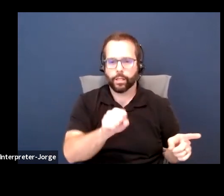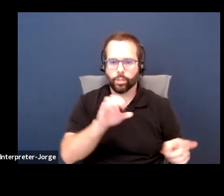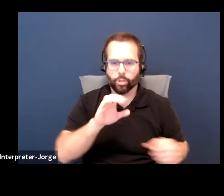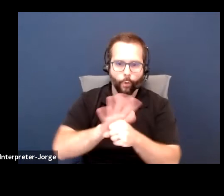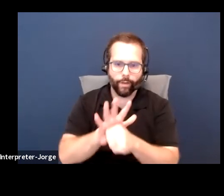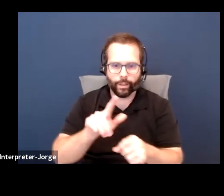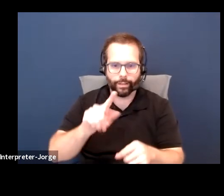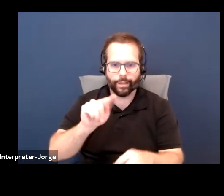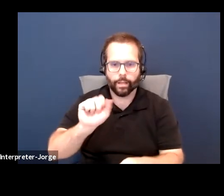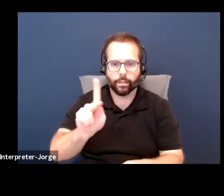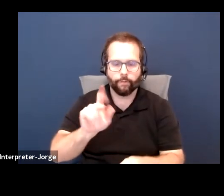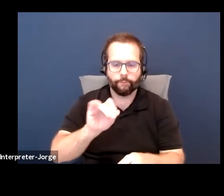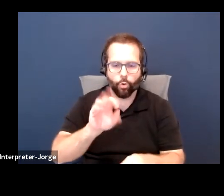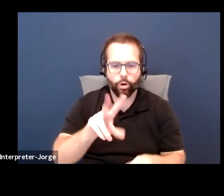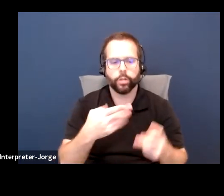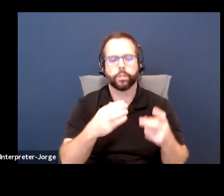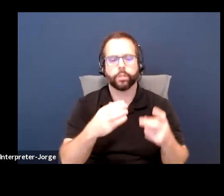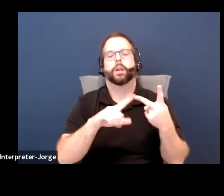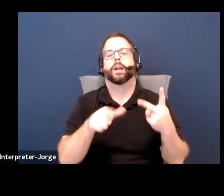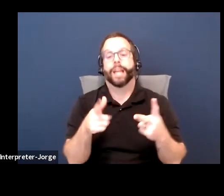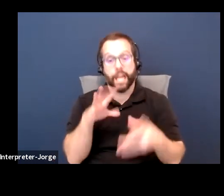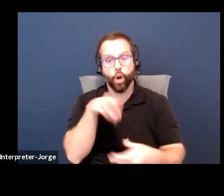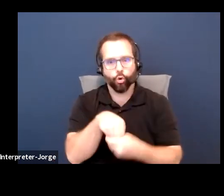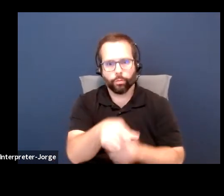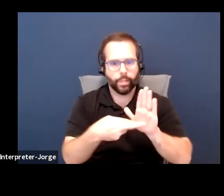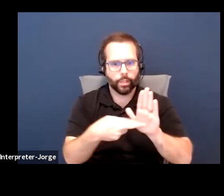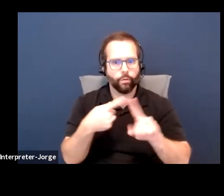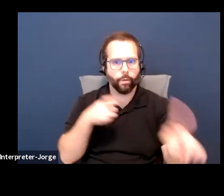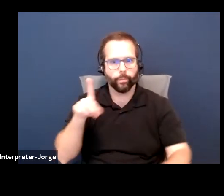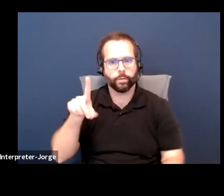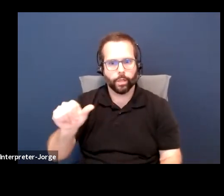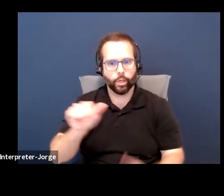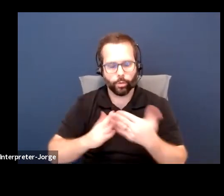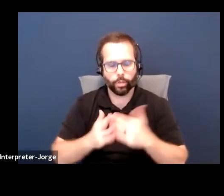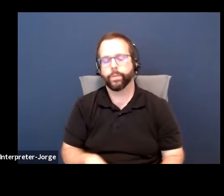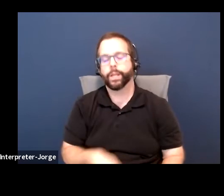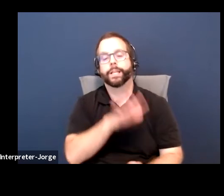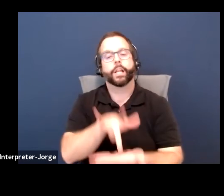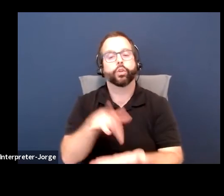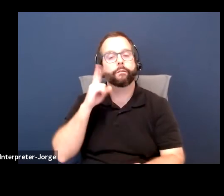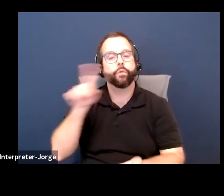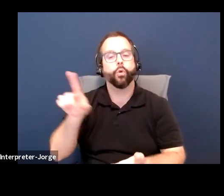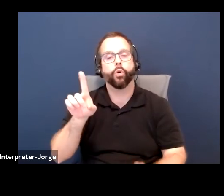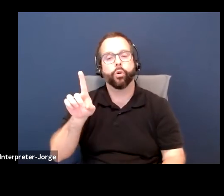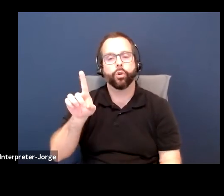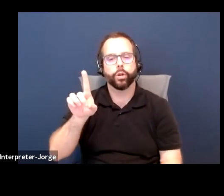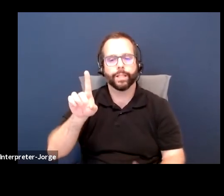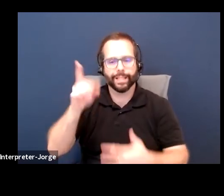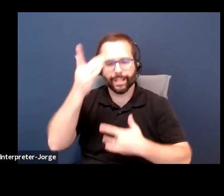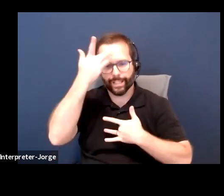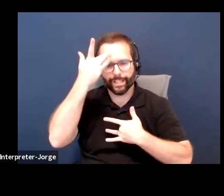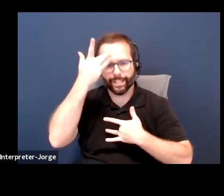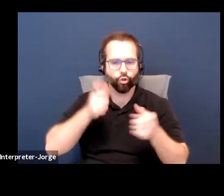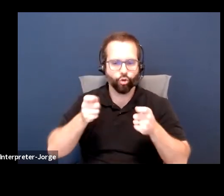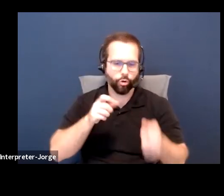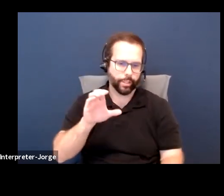which includes representation from the disability community, the Centers for Disease Control, and others to ensure